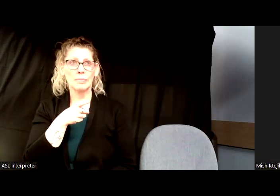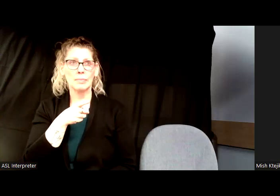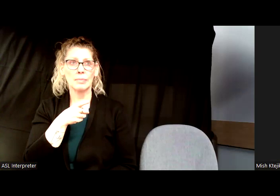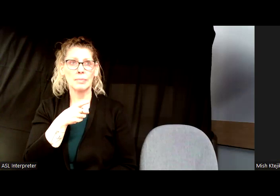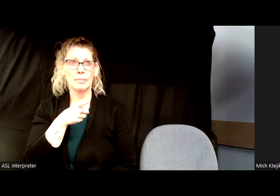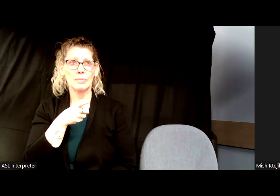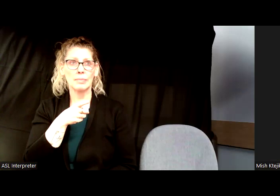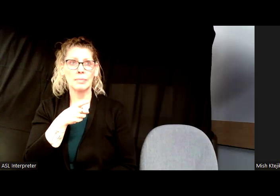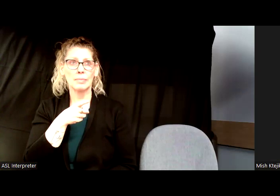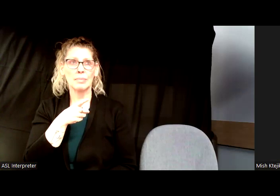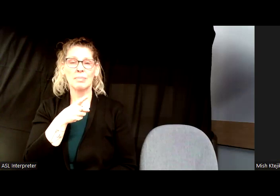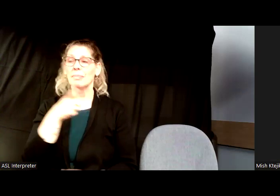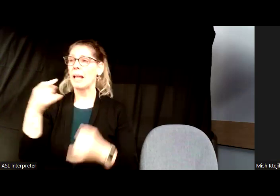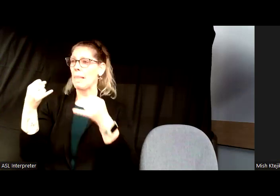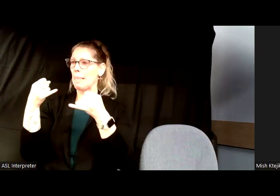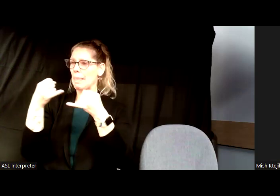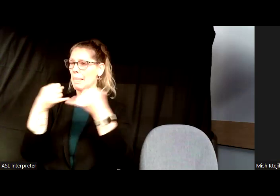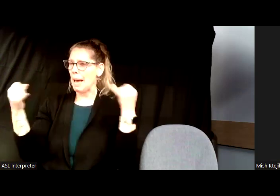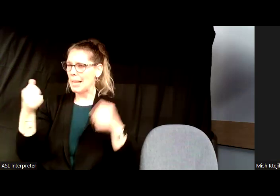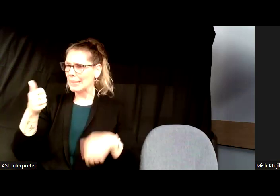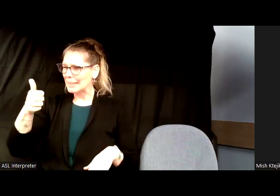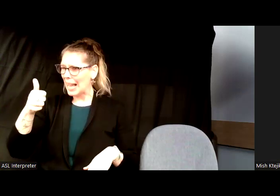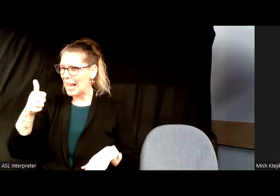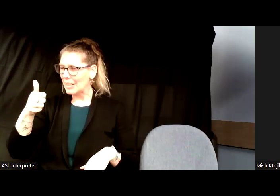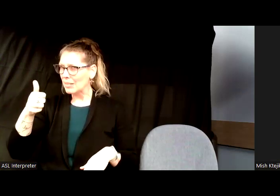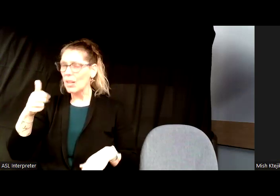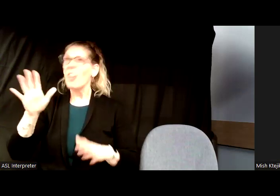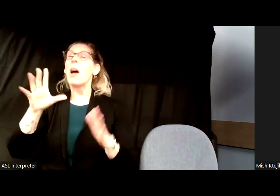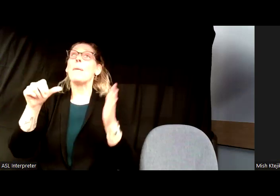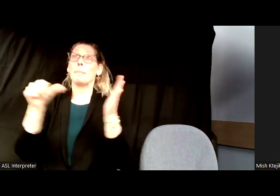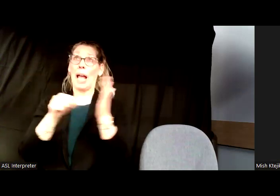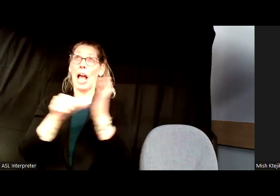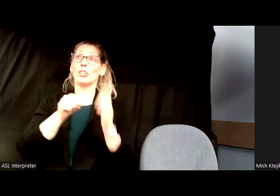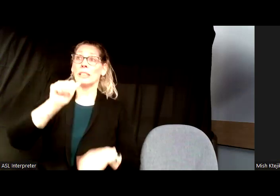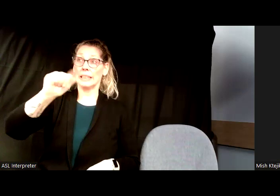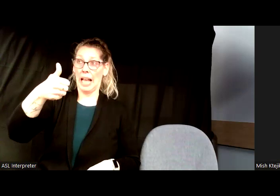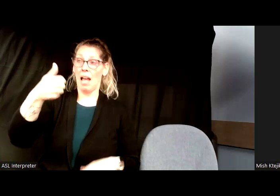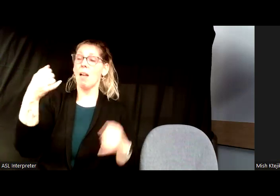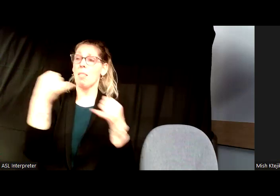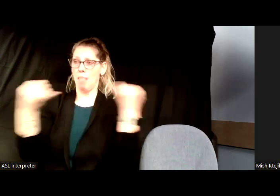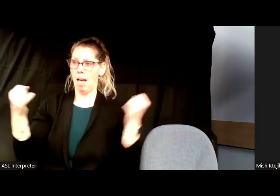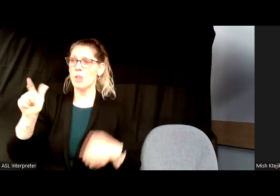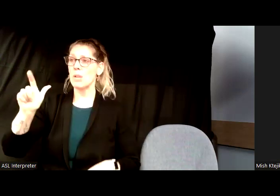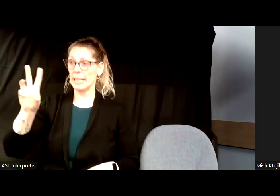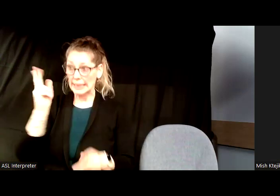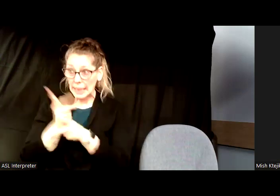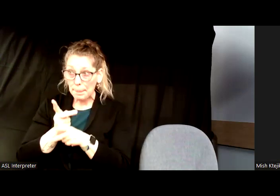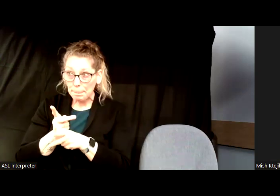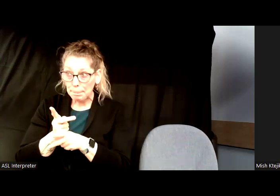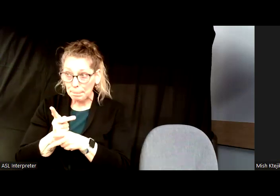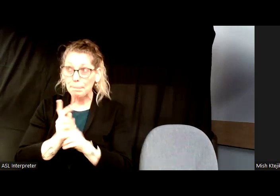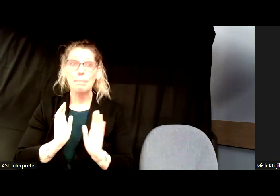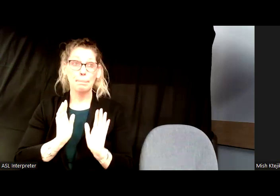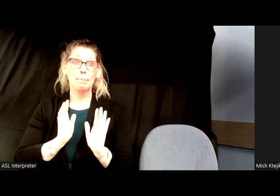Keep line 10, page 10, line 26. We'll keep it. Yes, we're For now.